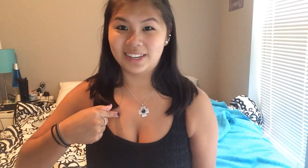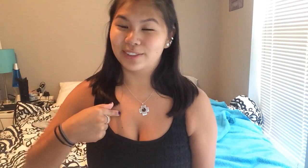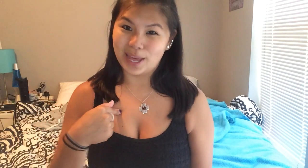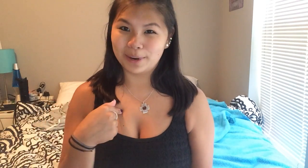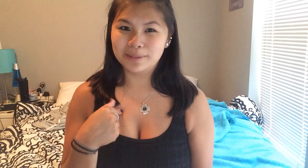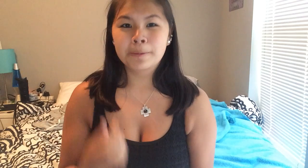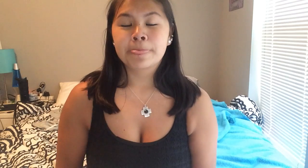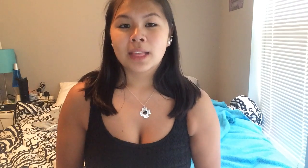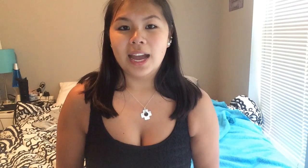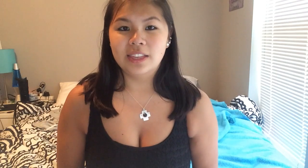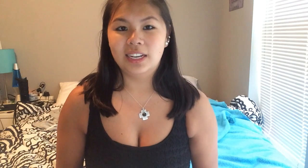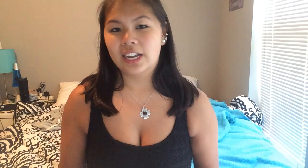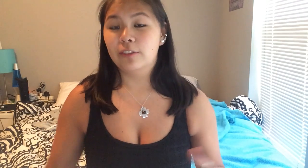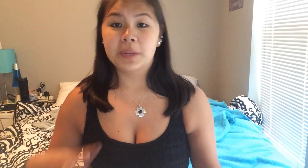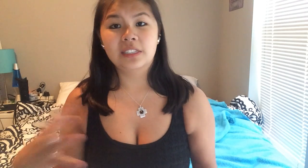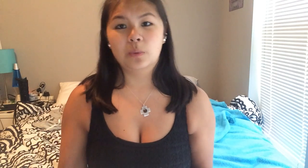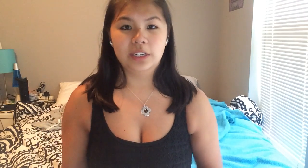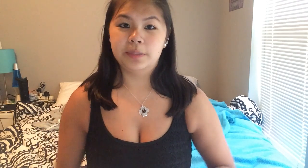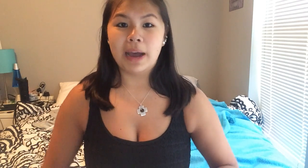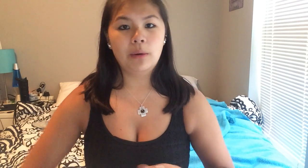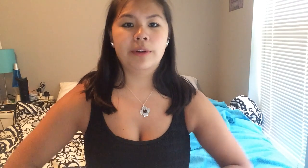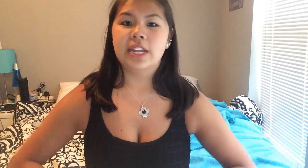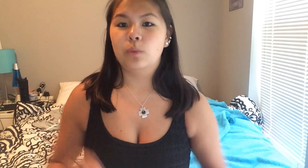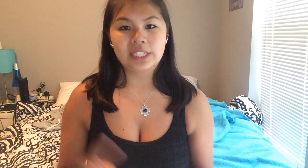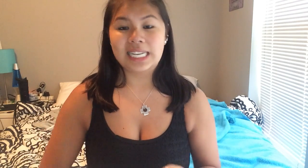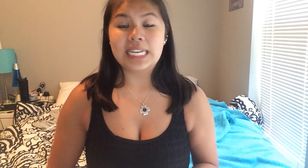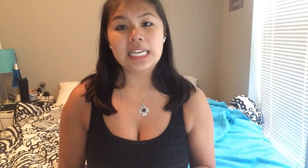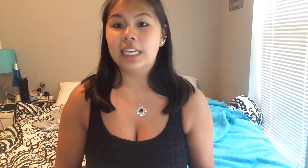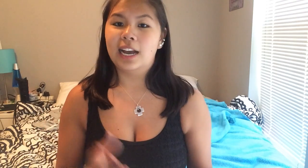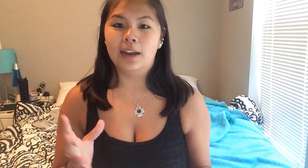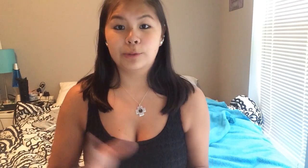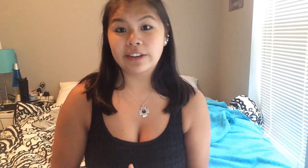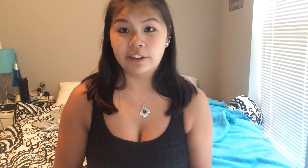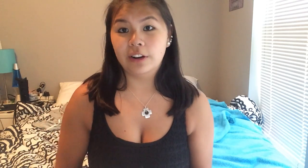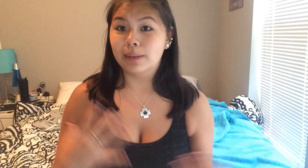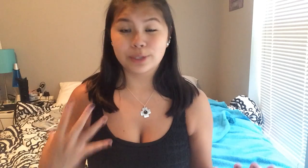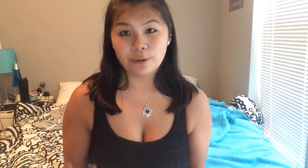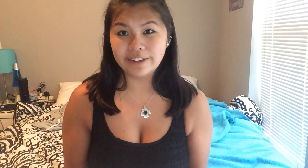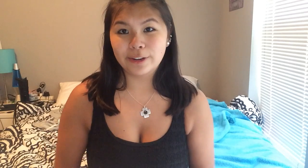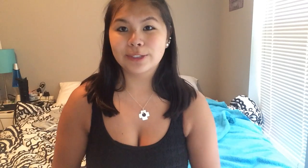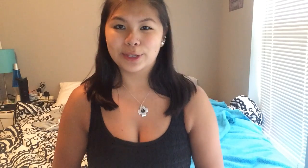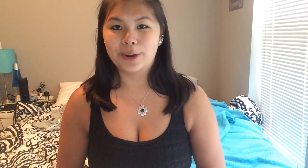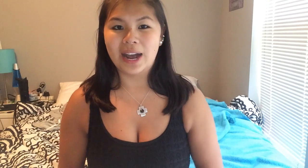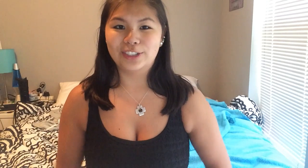for that part. And then it kind of repeats the words Bowery, whiskey neat, I'm grateful, I'm so grateful, so I just